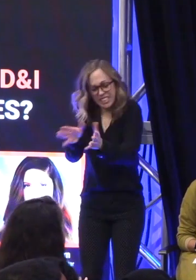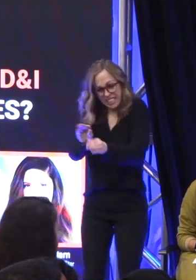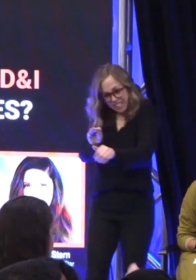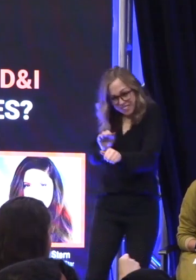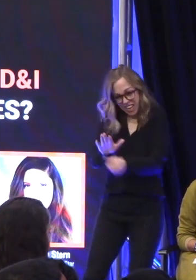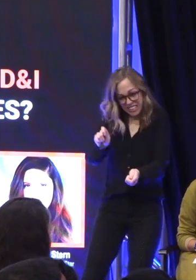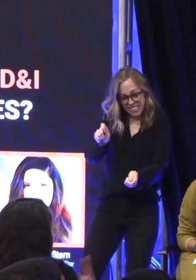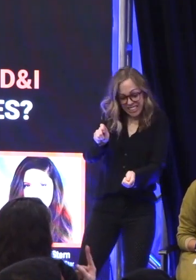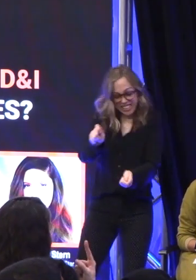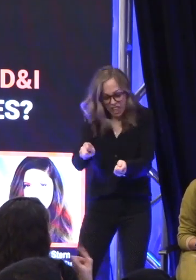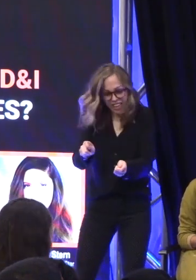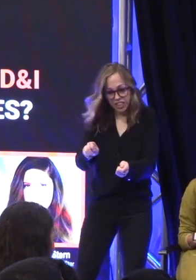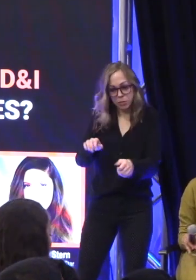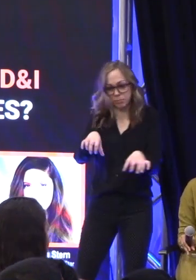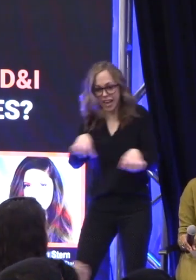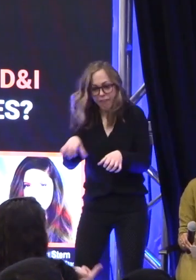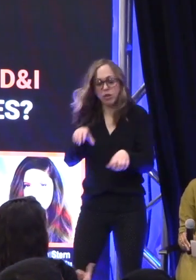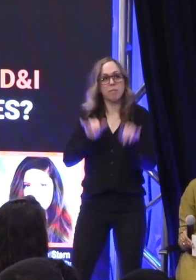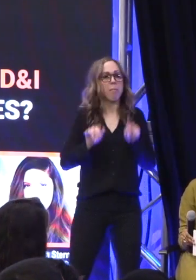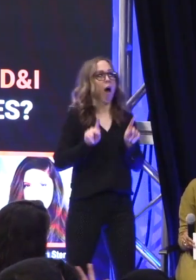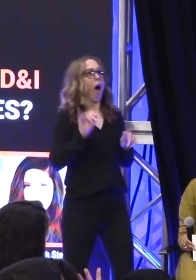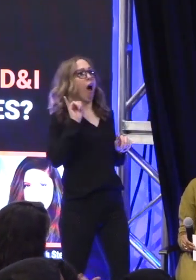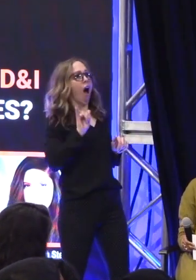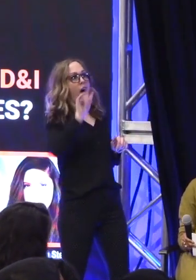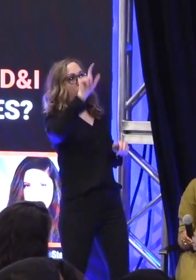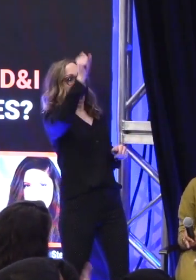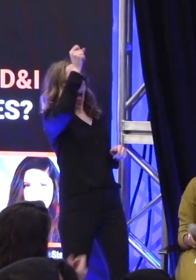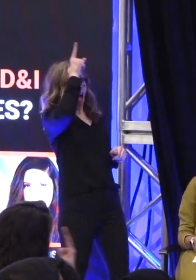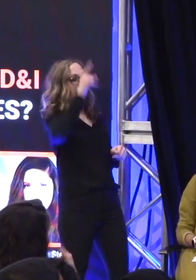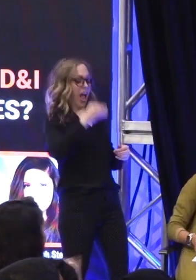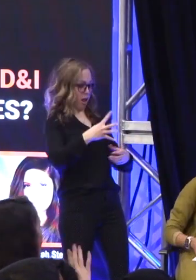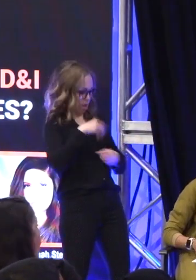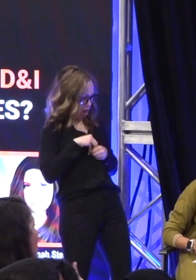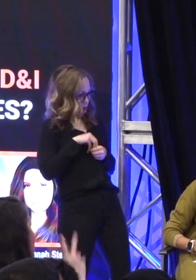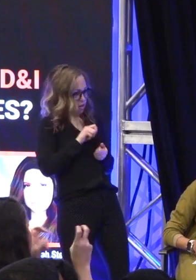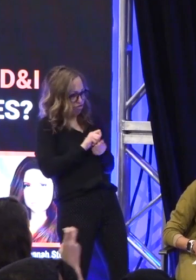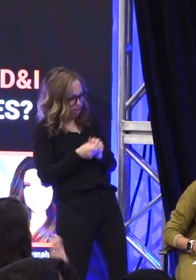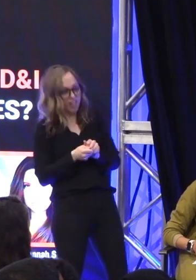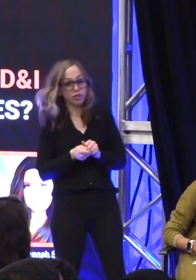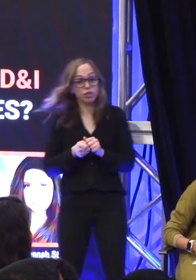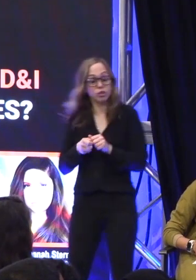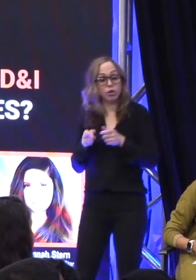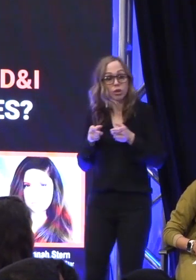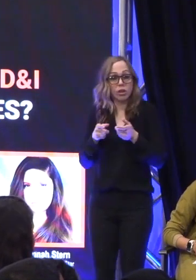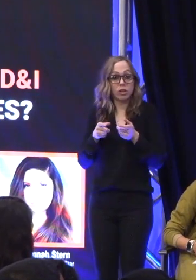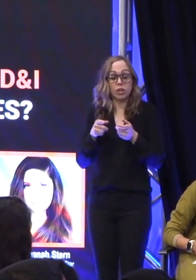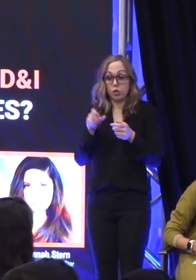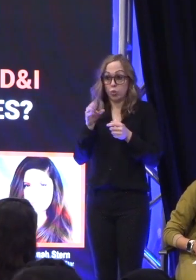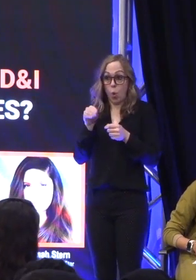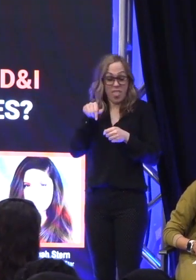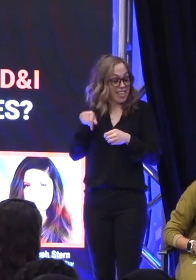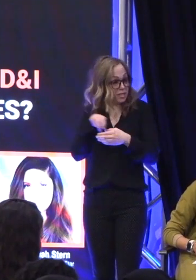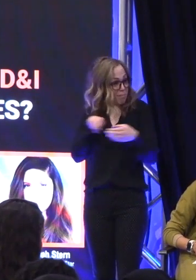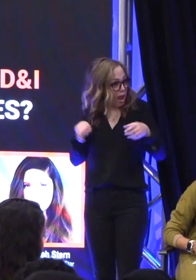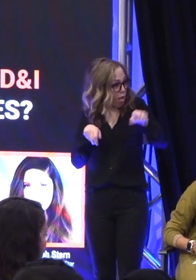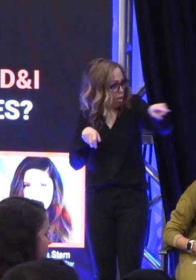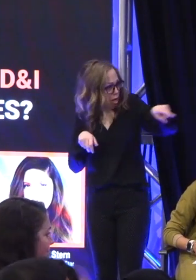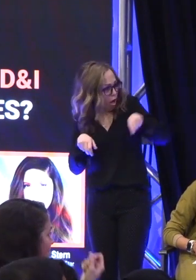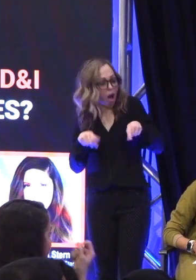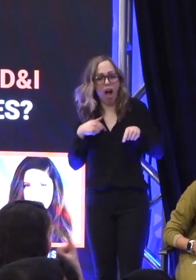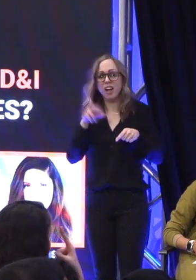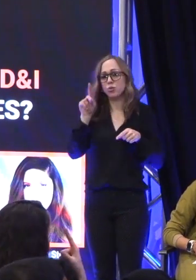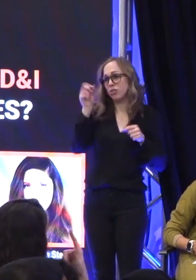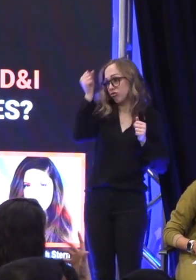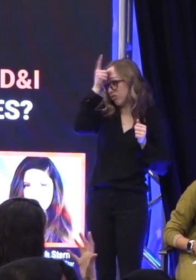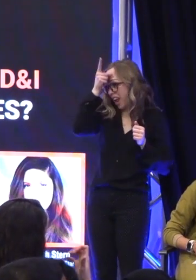change behaviors, to help people understand. So all the things that we're talking about on this screen or on this panel, I understand and I know